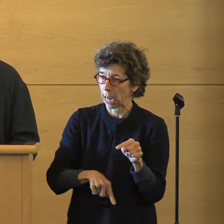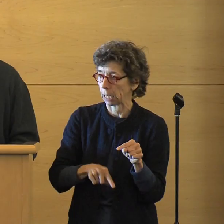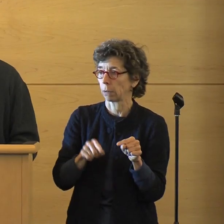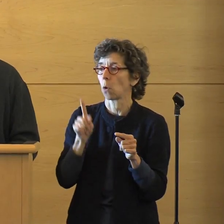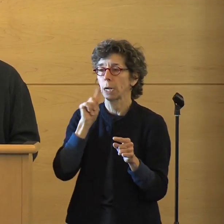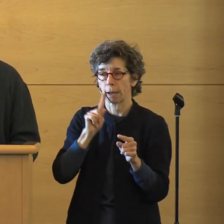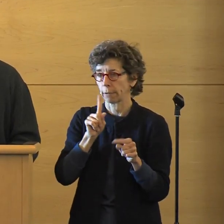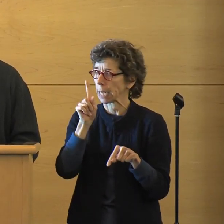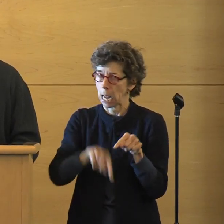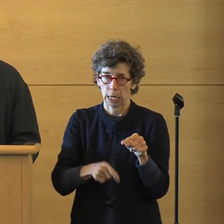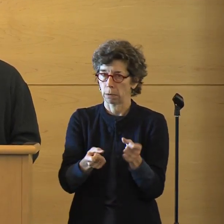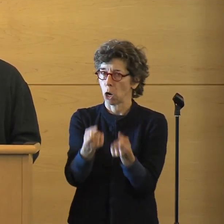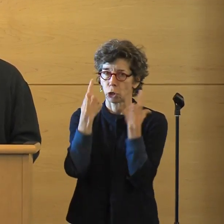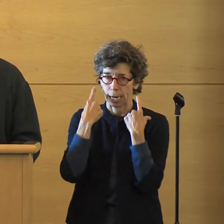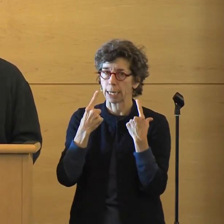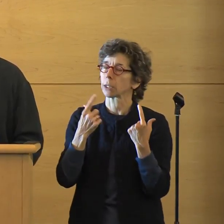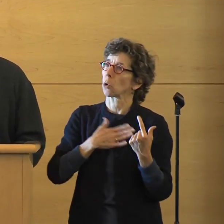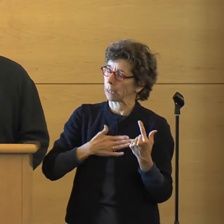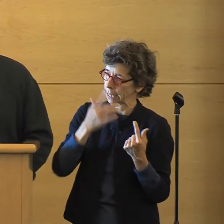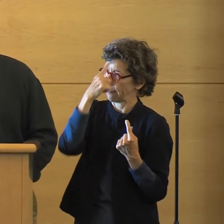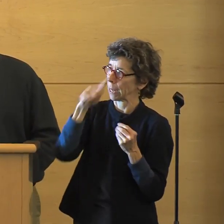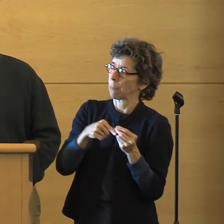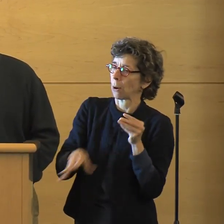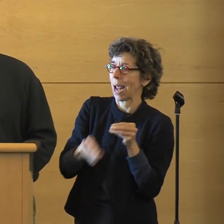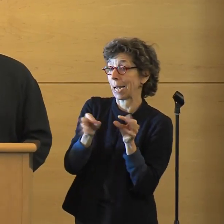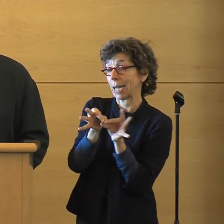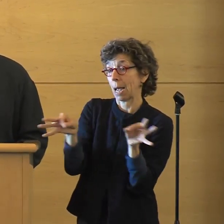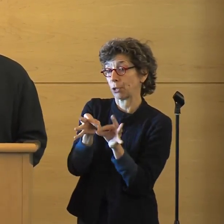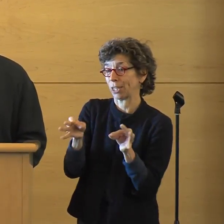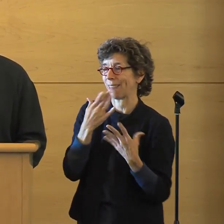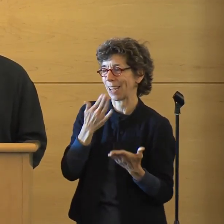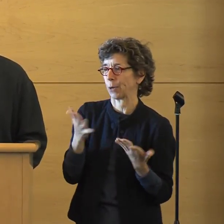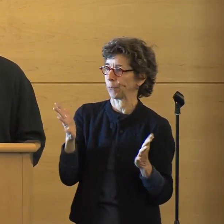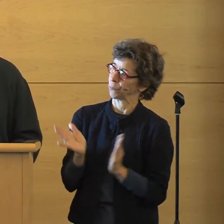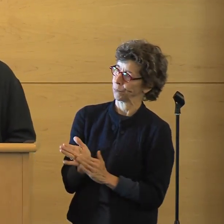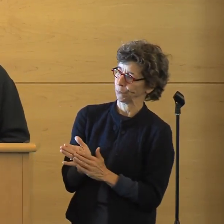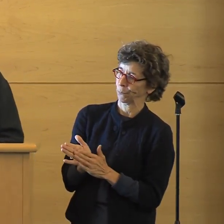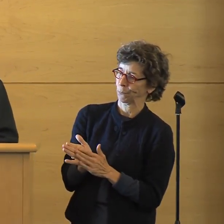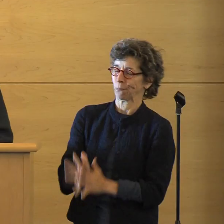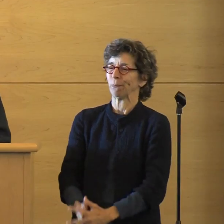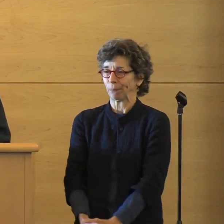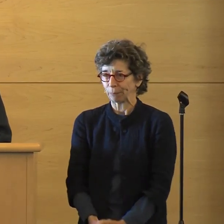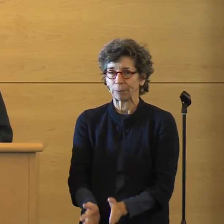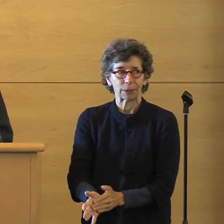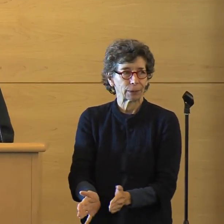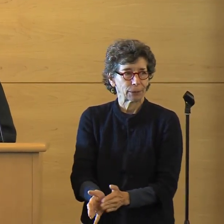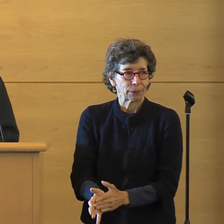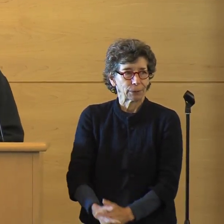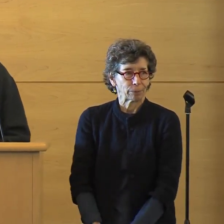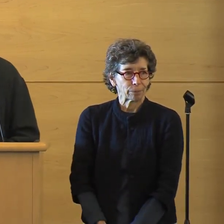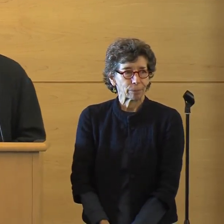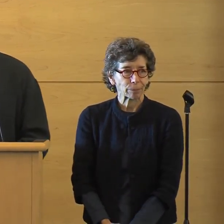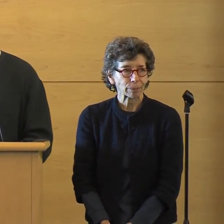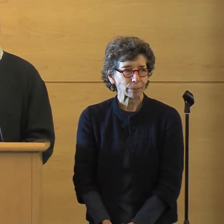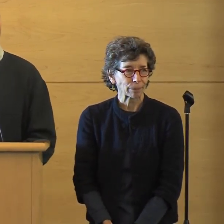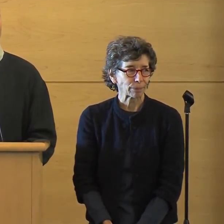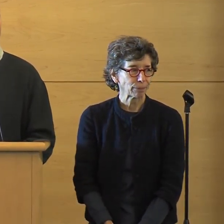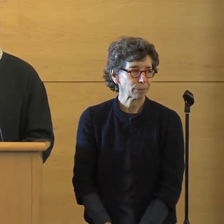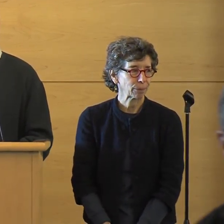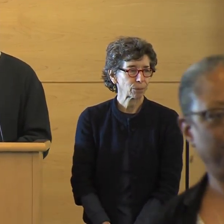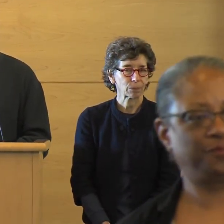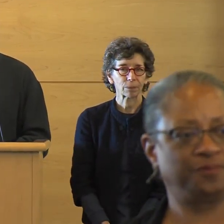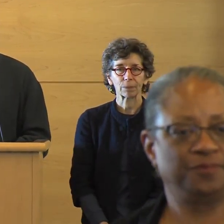think about captioning your videos. Any content that does not have captioning is not accessible to people who have